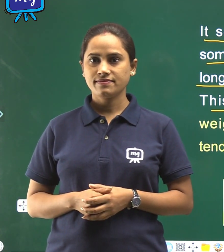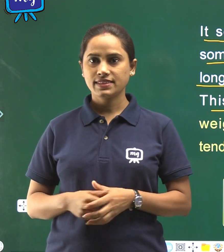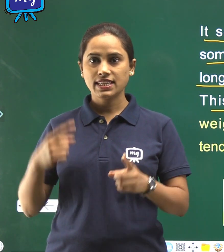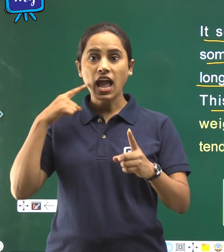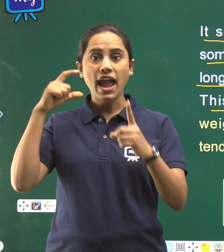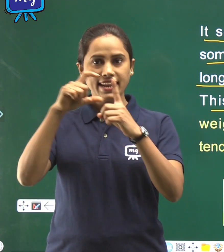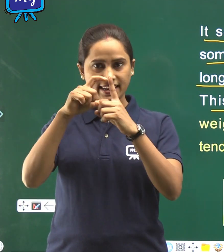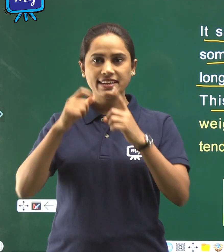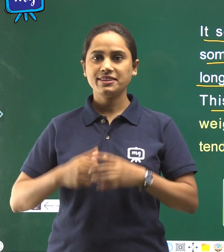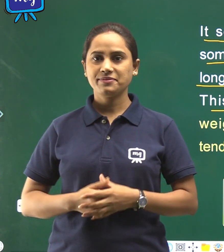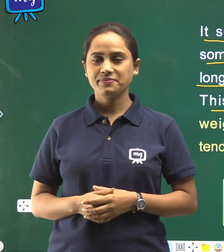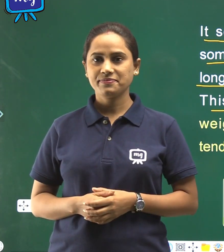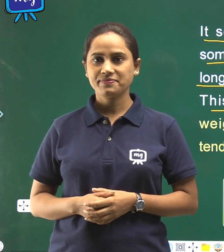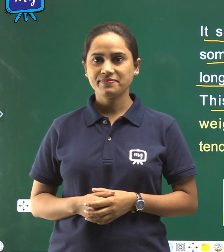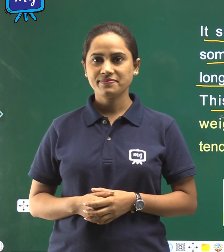identity